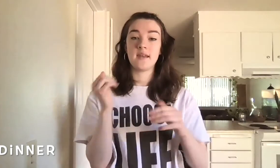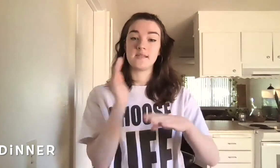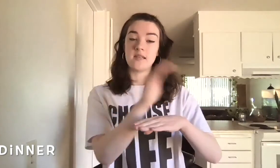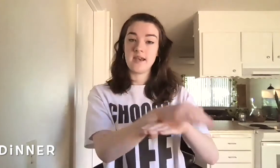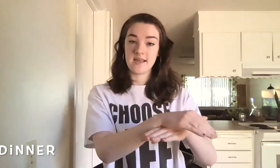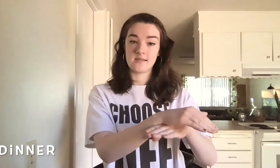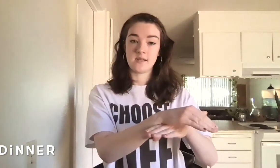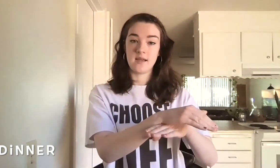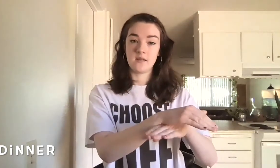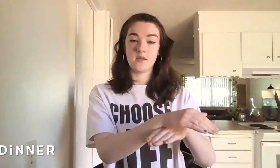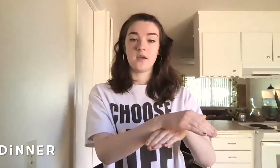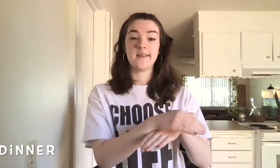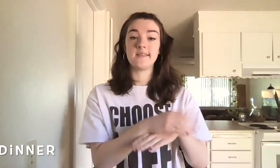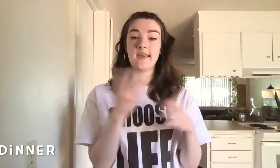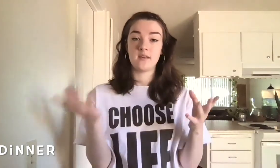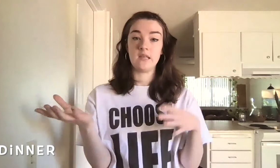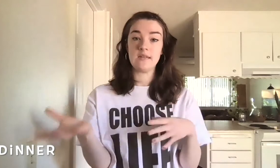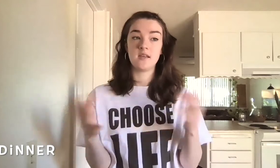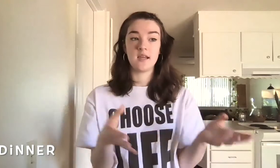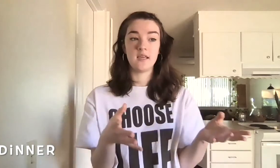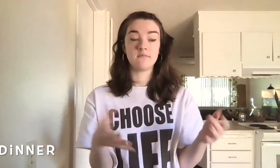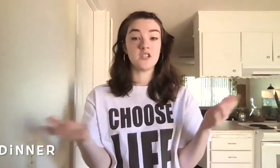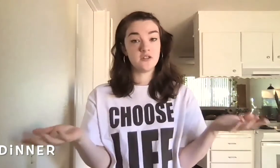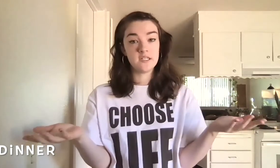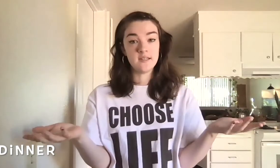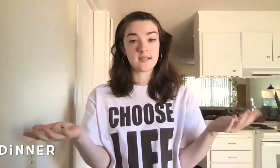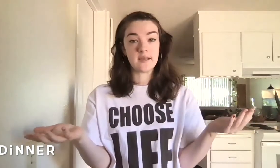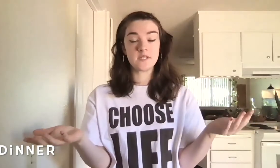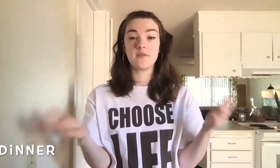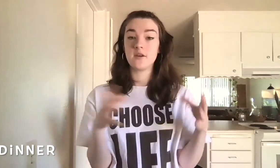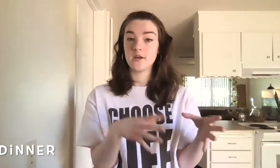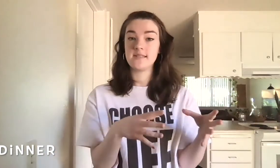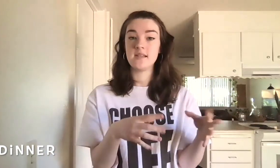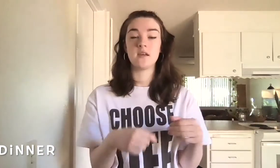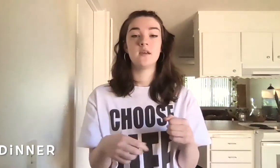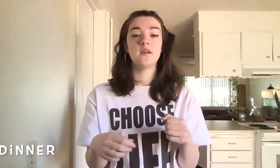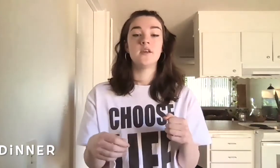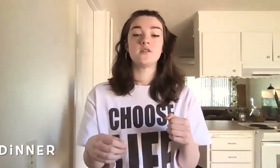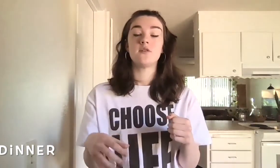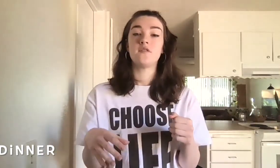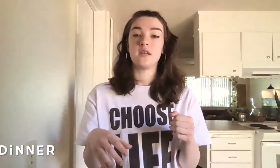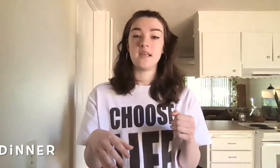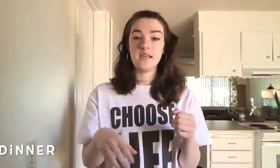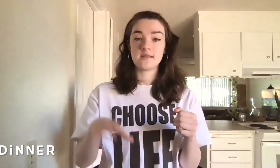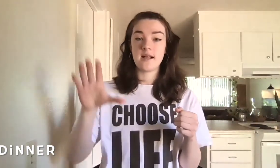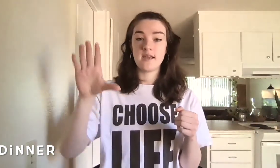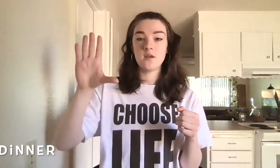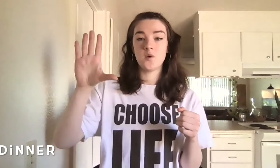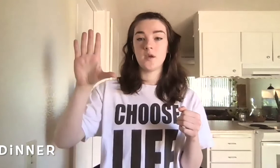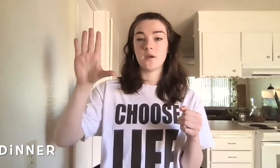the night sign. And together, eating at night is usually dinner time, so that creates dinner. So for the eat sign, we are going to